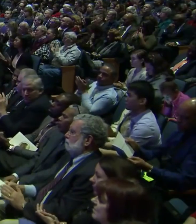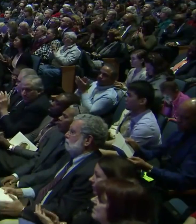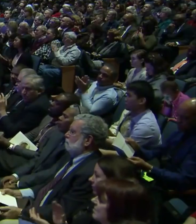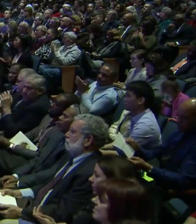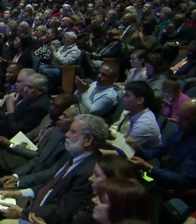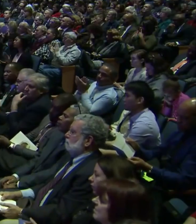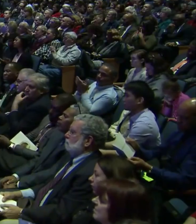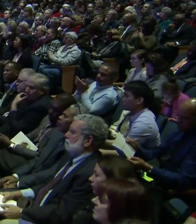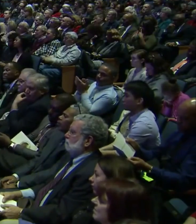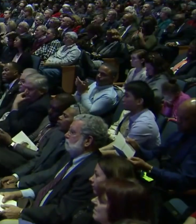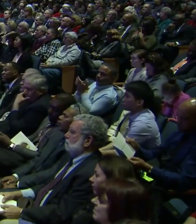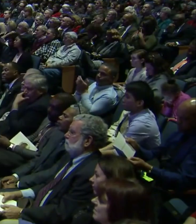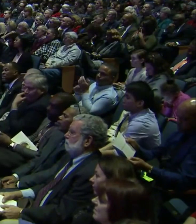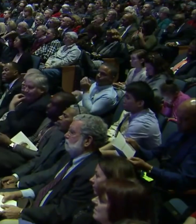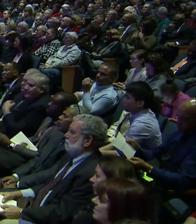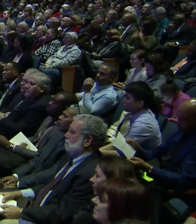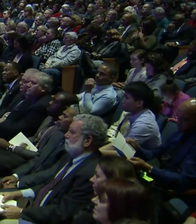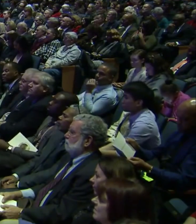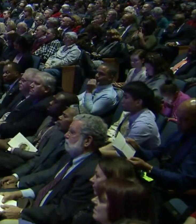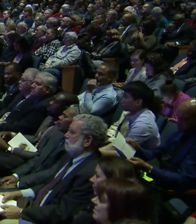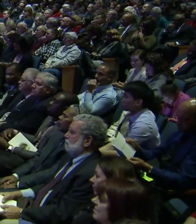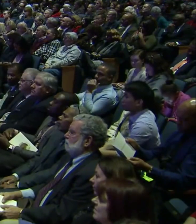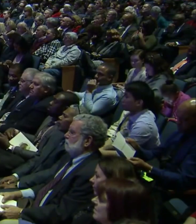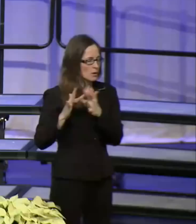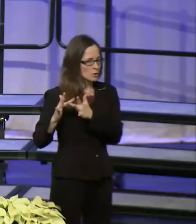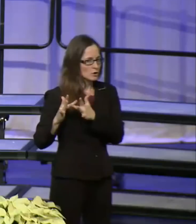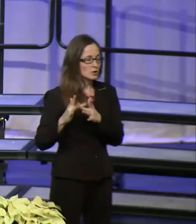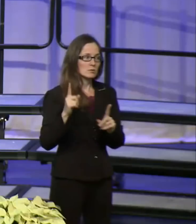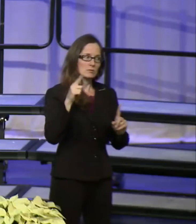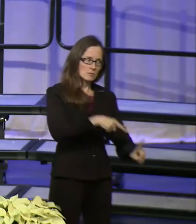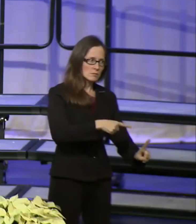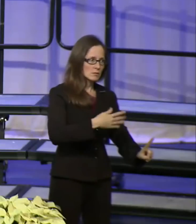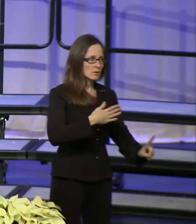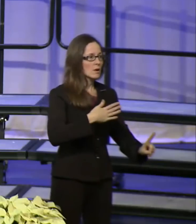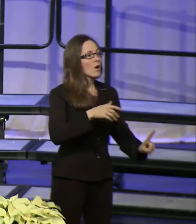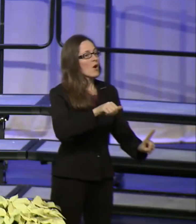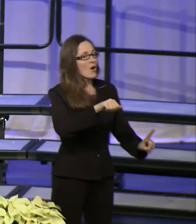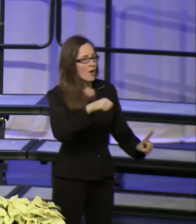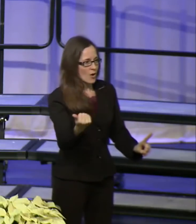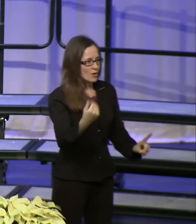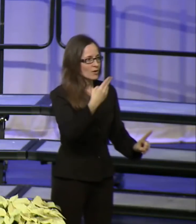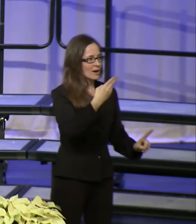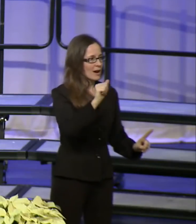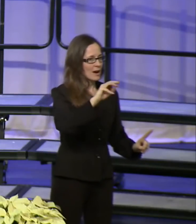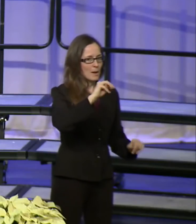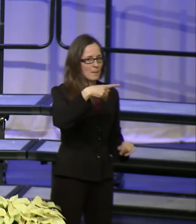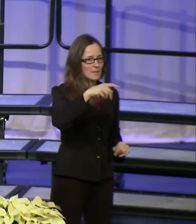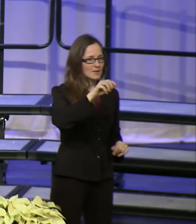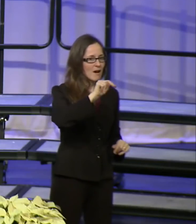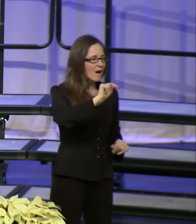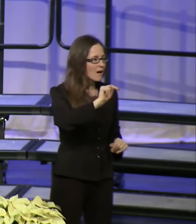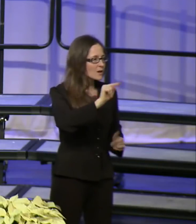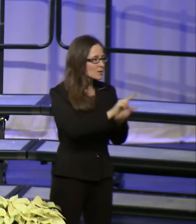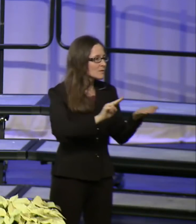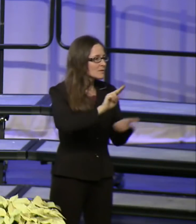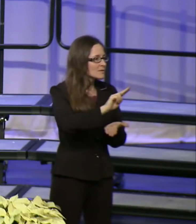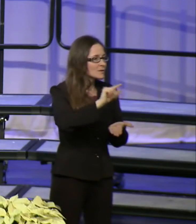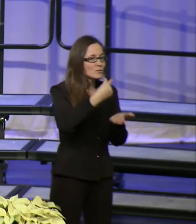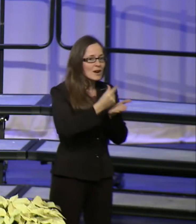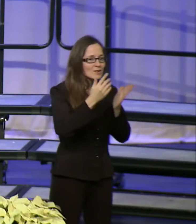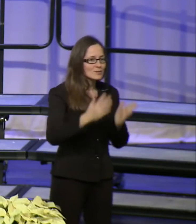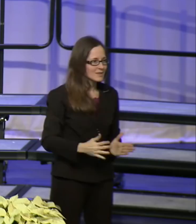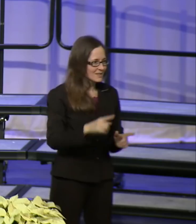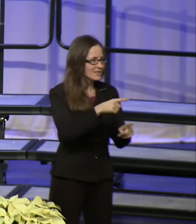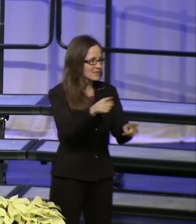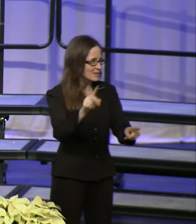I want to thank all of my networks, especially my fellow alumni of Hampton University in Hampton, Virginia, High Point High School